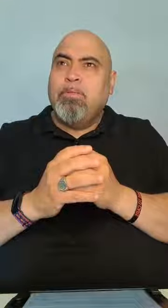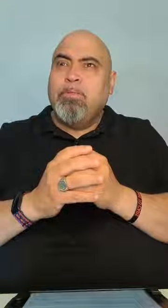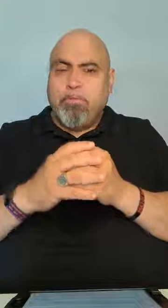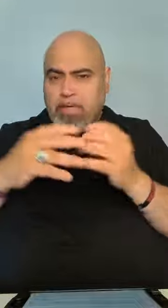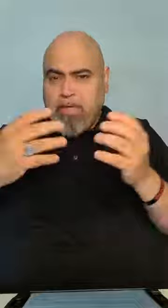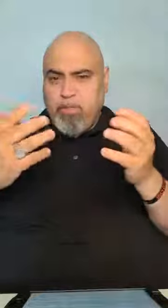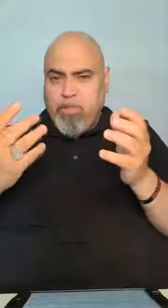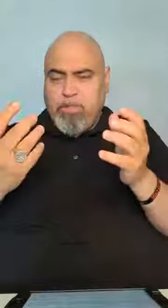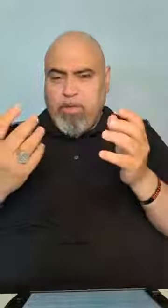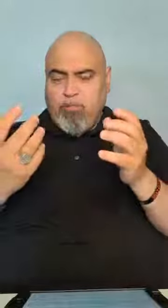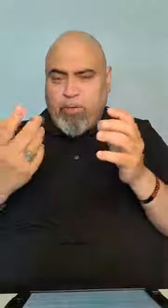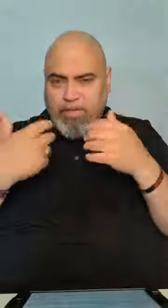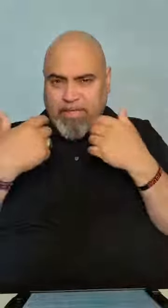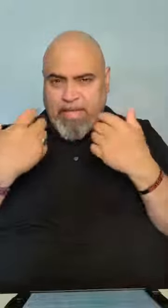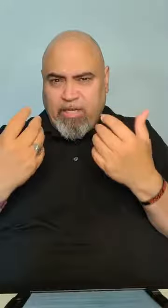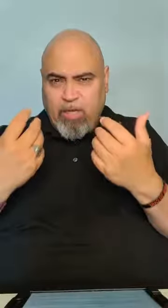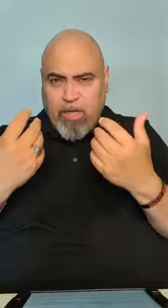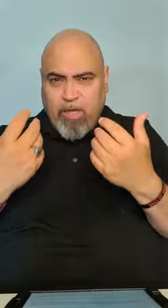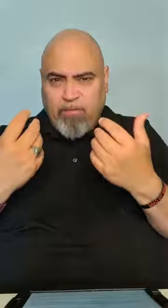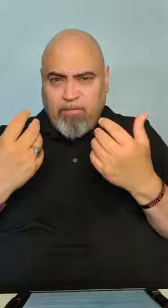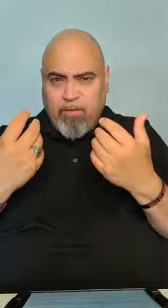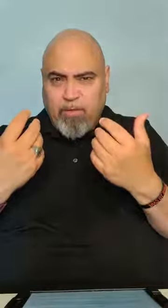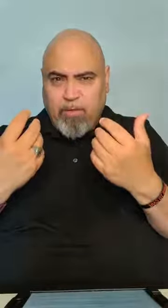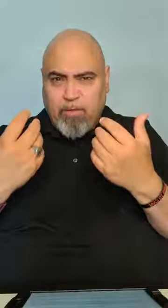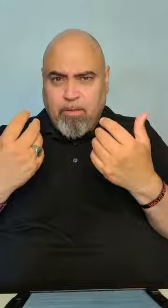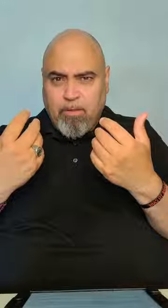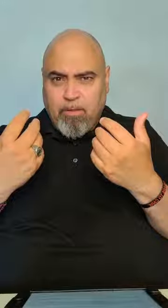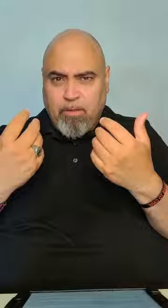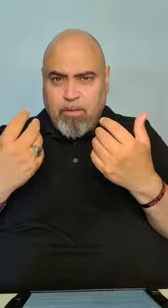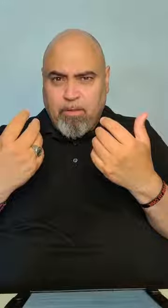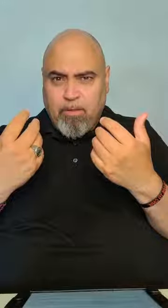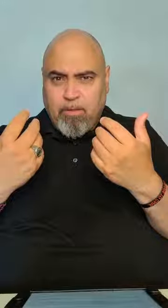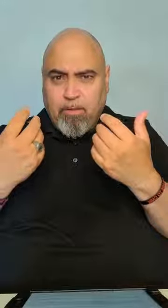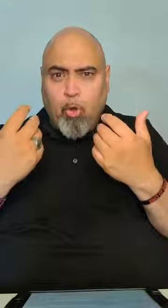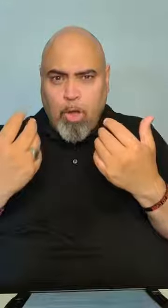to me, it was a representation of the law.